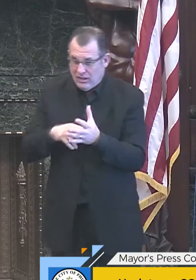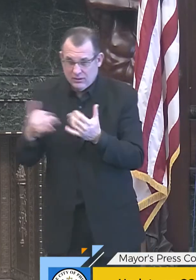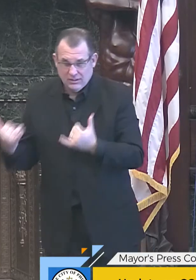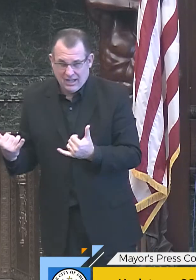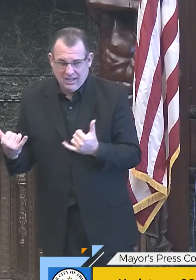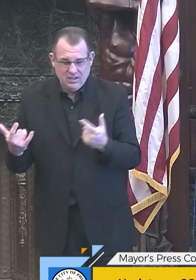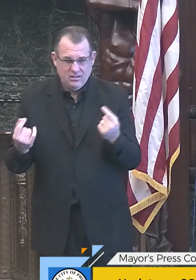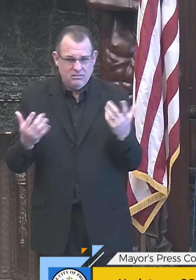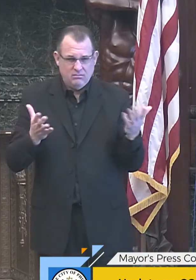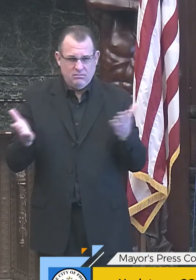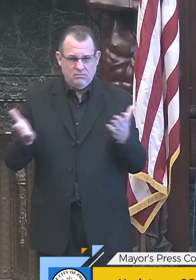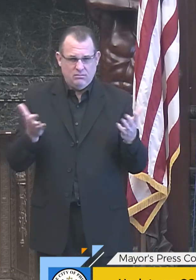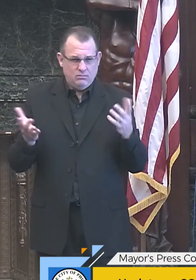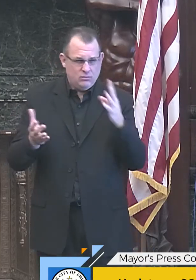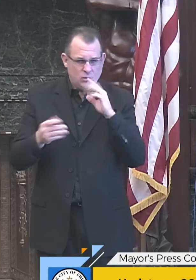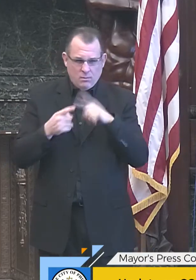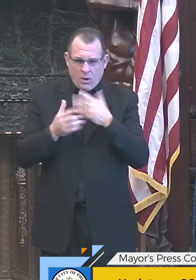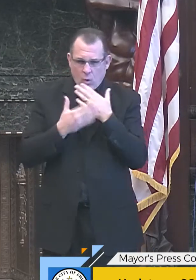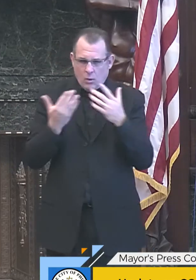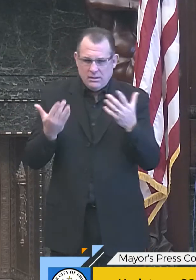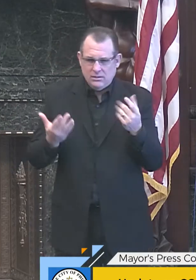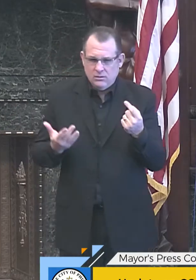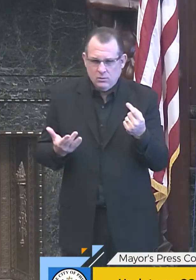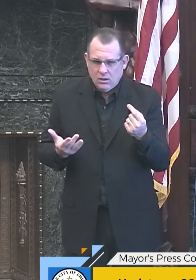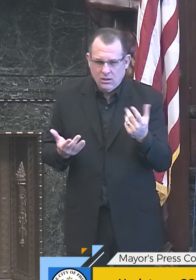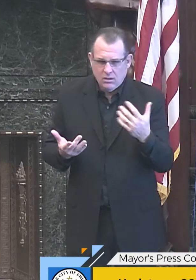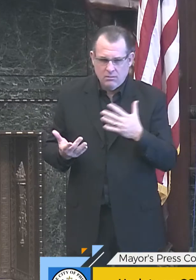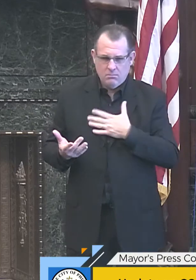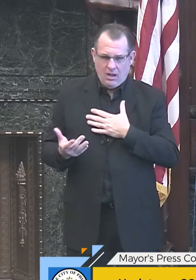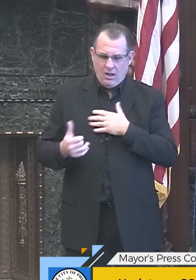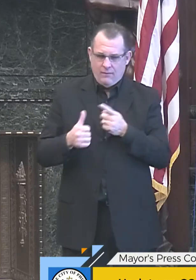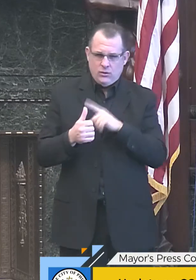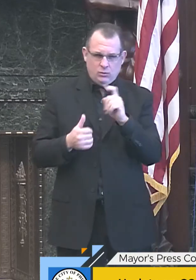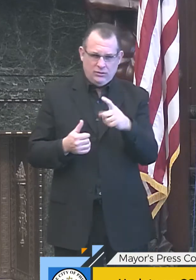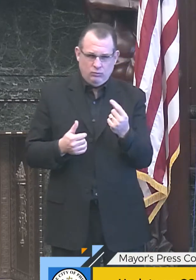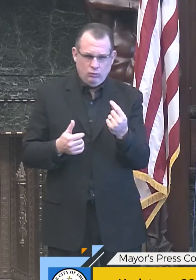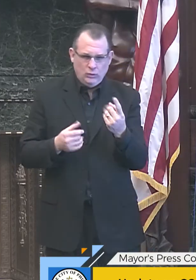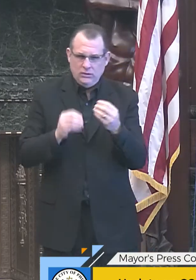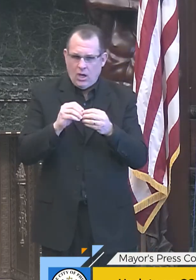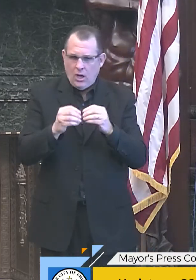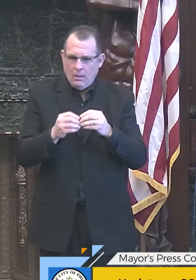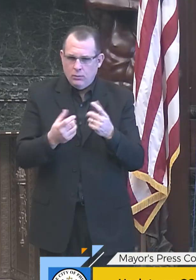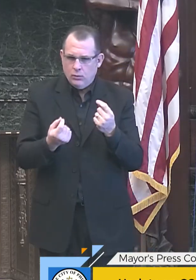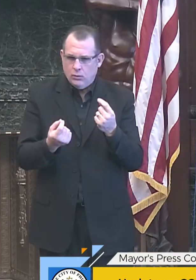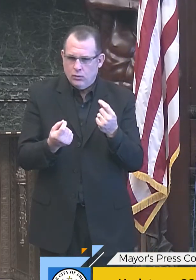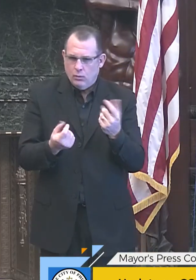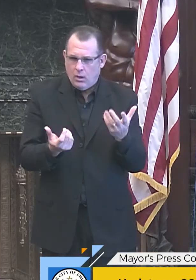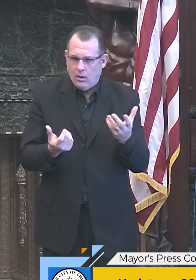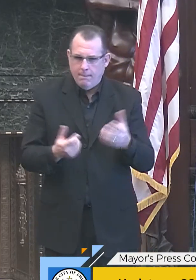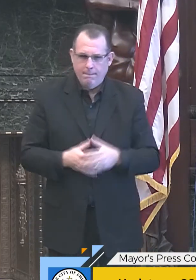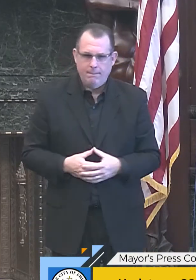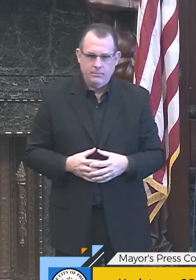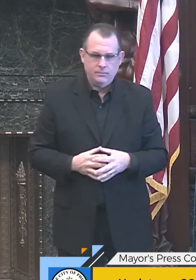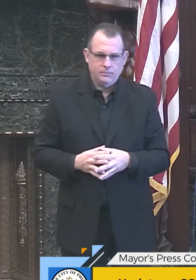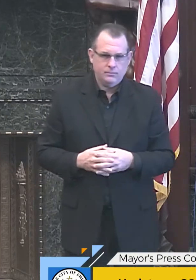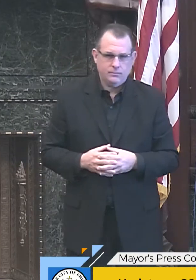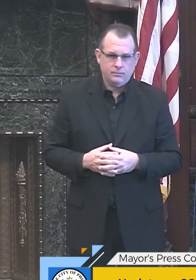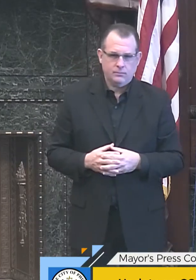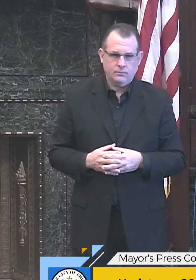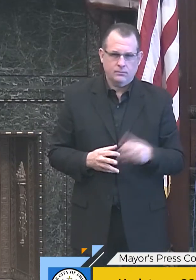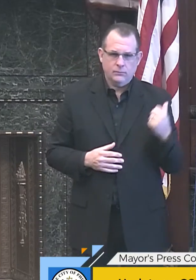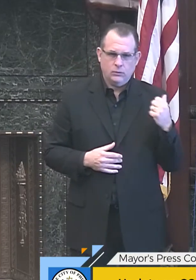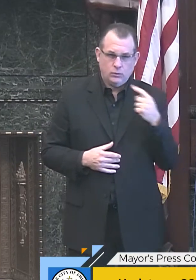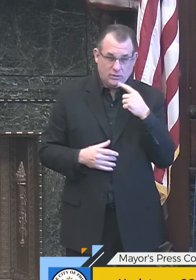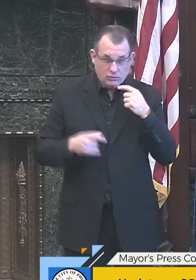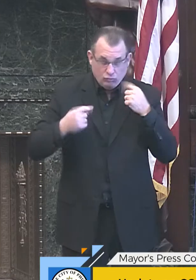we talk about homelessness. First of all, that's my first question. Also, you mentioned reducing density within the homeless